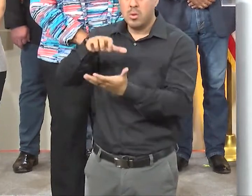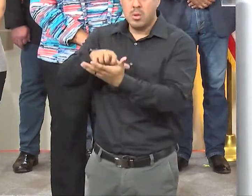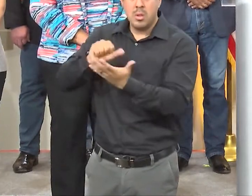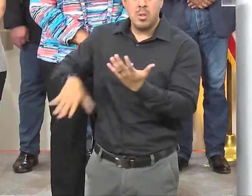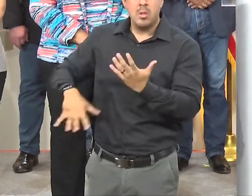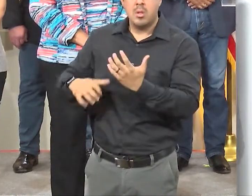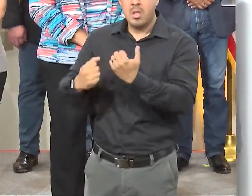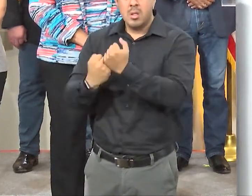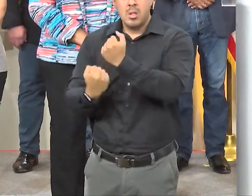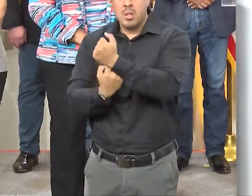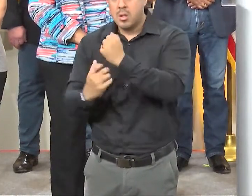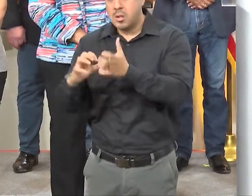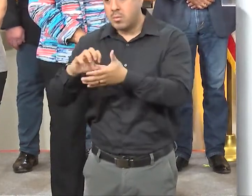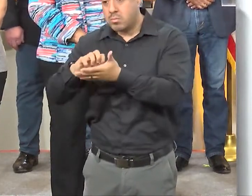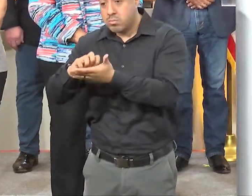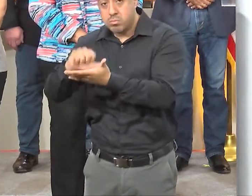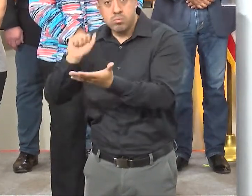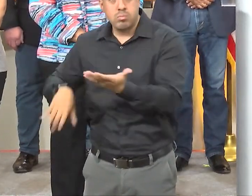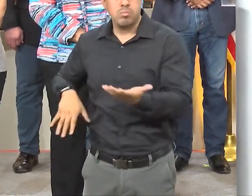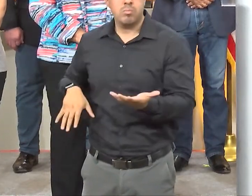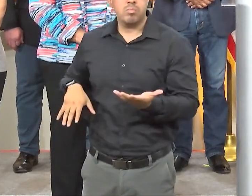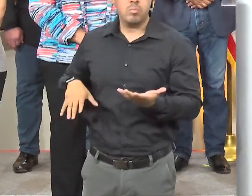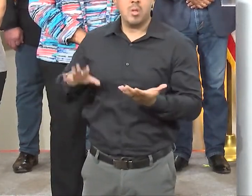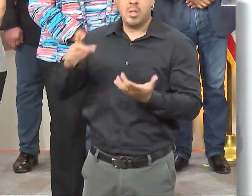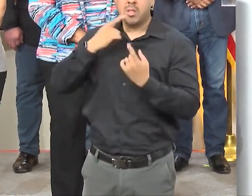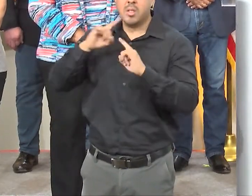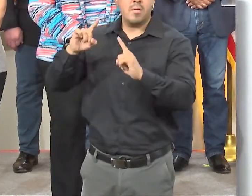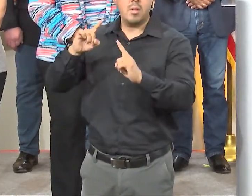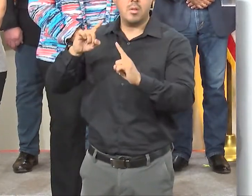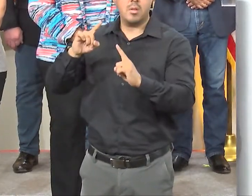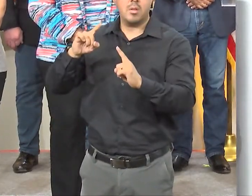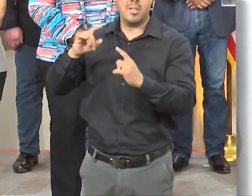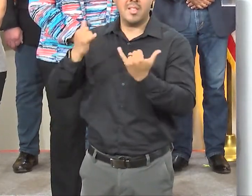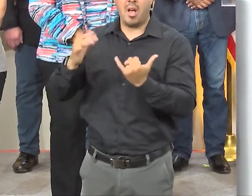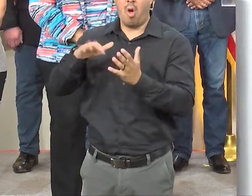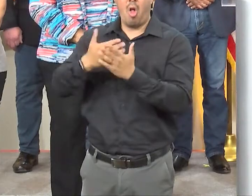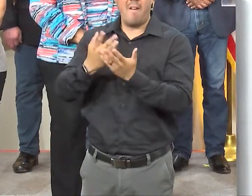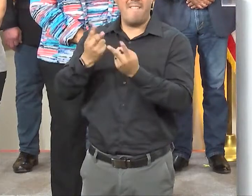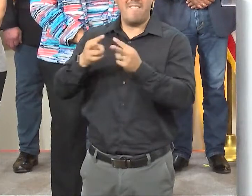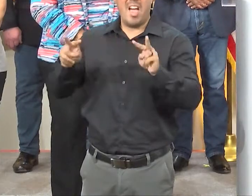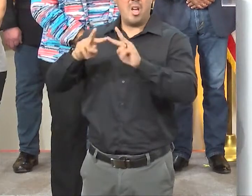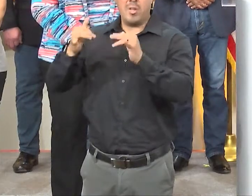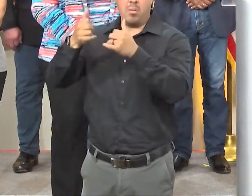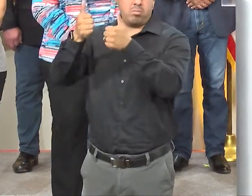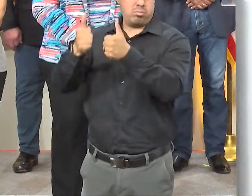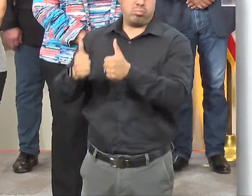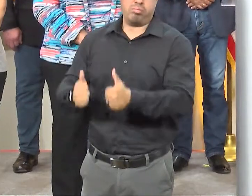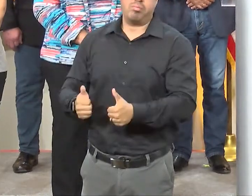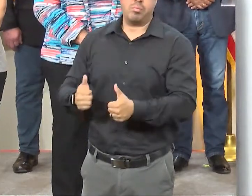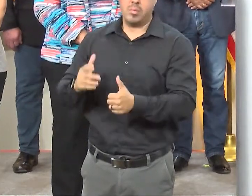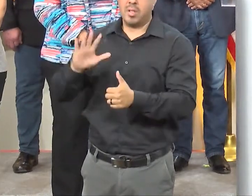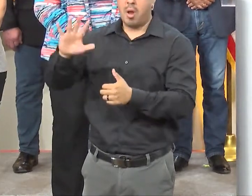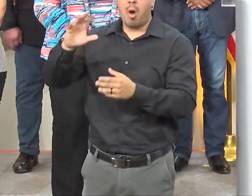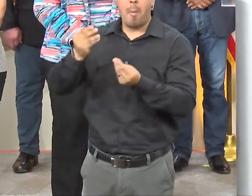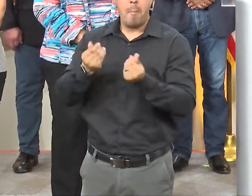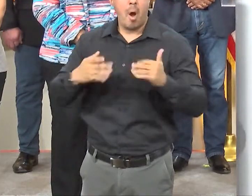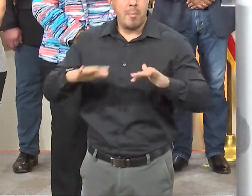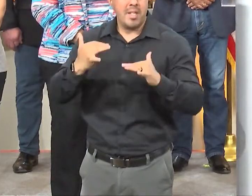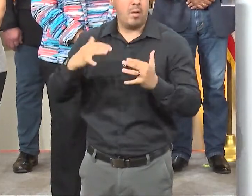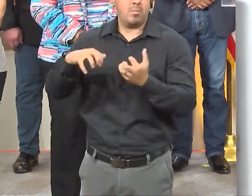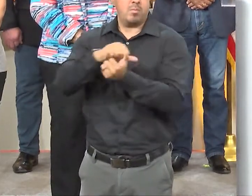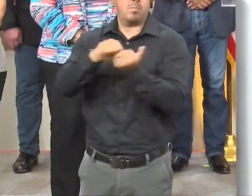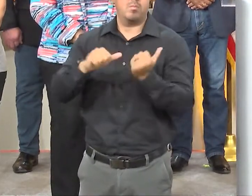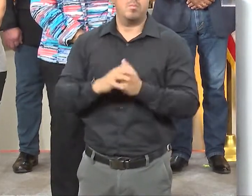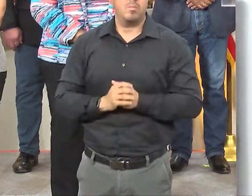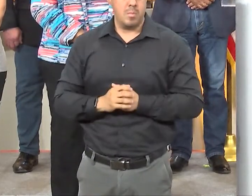of what it takes to have a successful neighborhood, you suck the value out of it. You diminish the property. You create